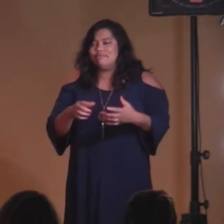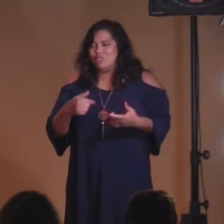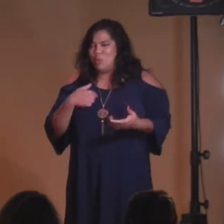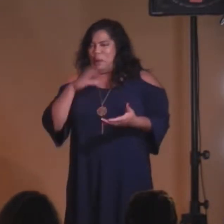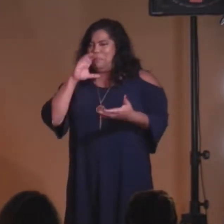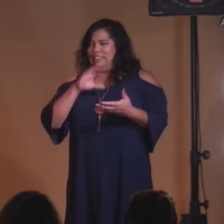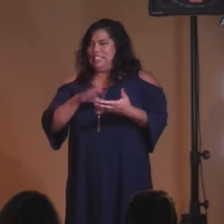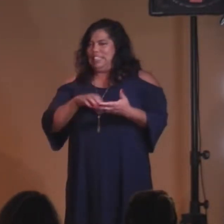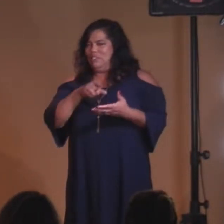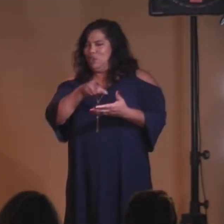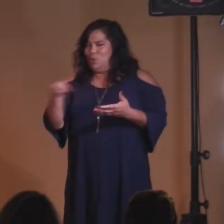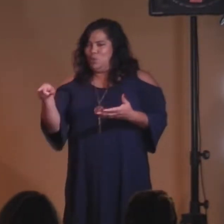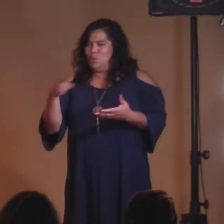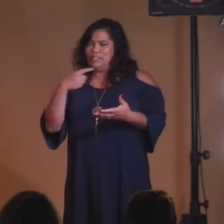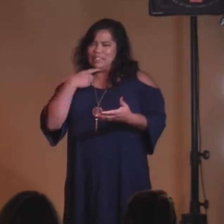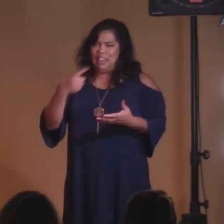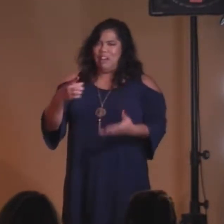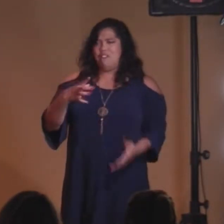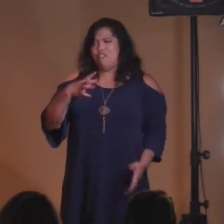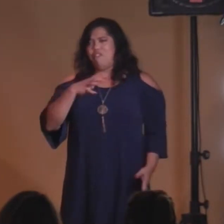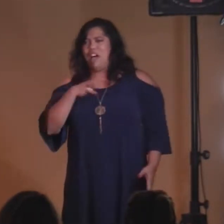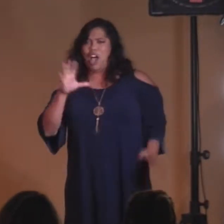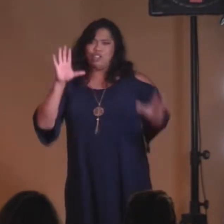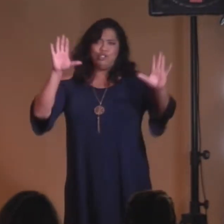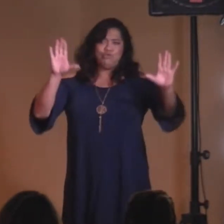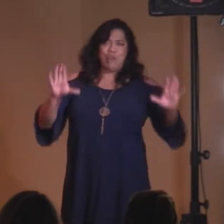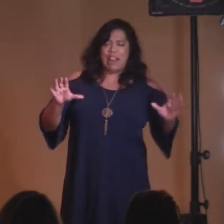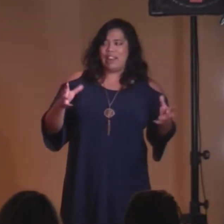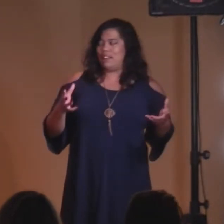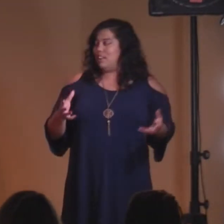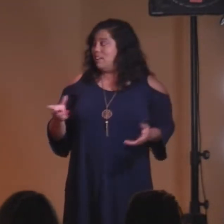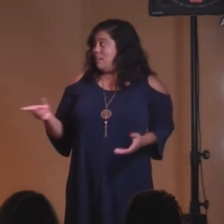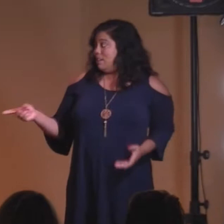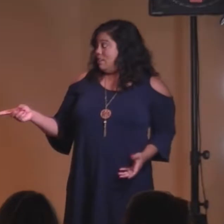I believe that what you're telling me is the truth?